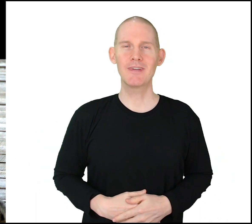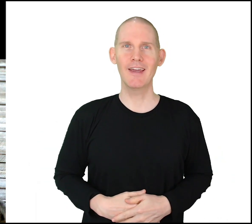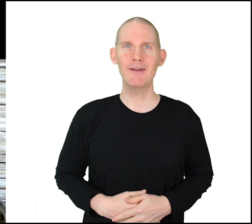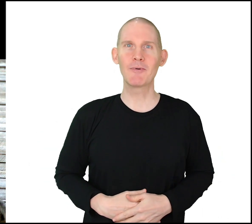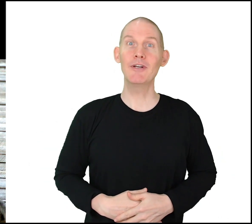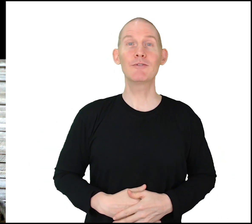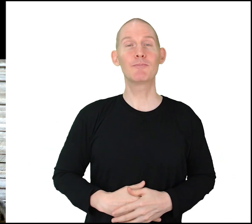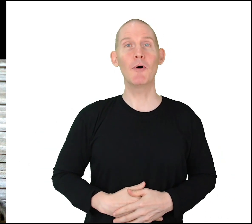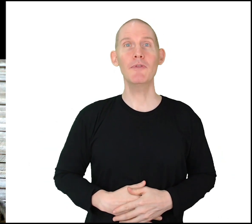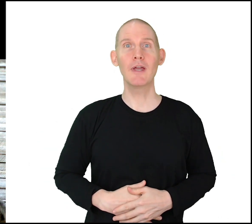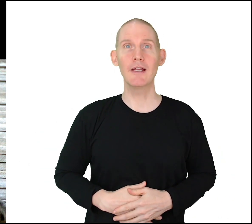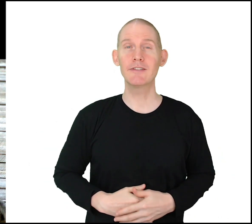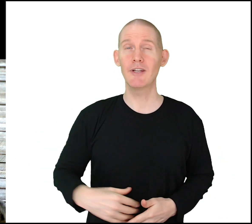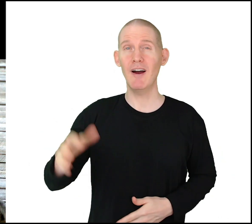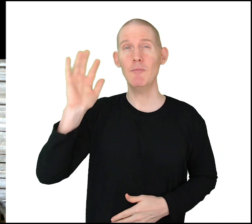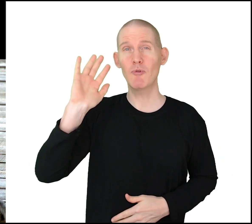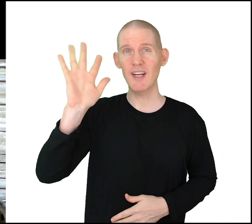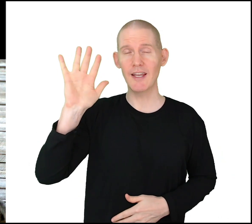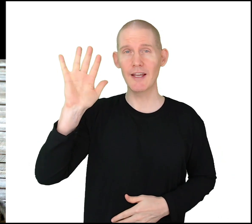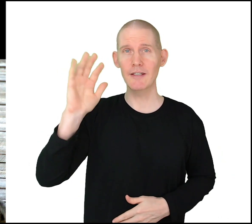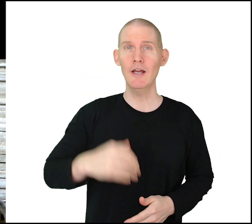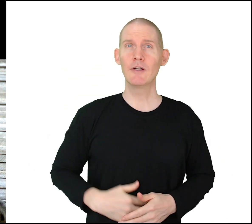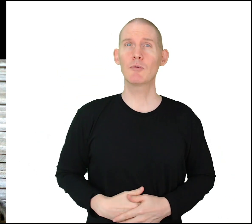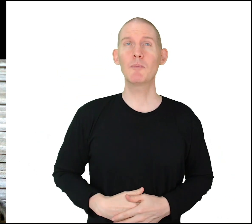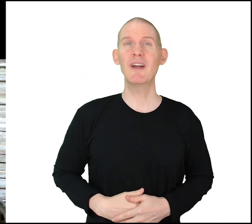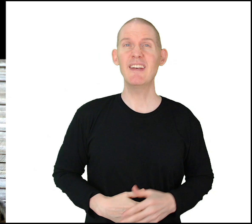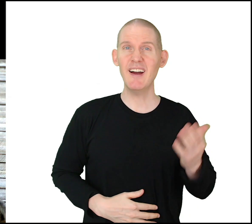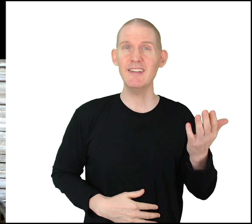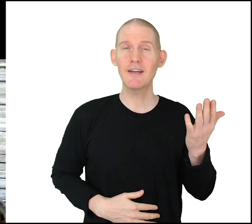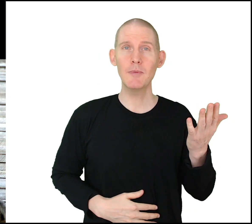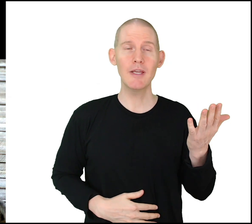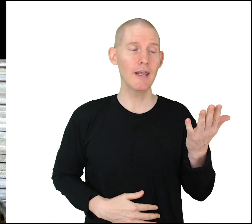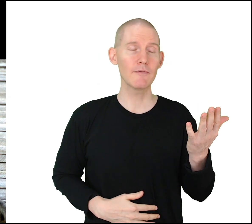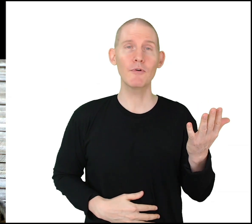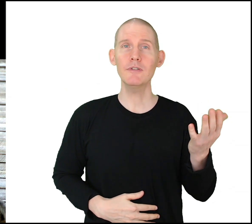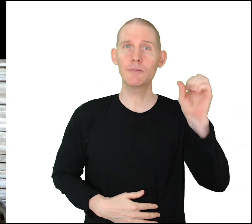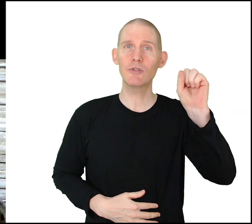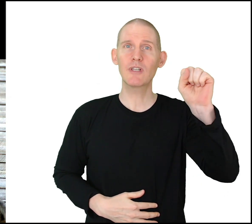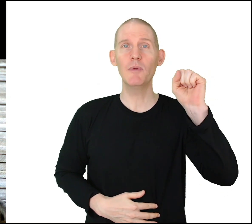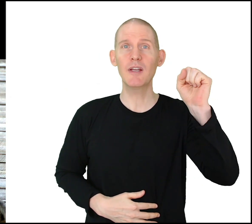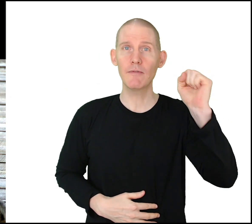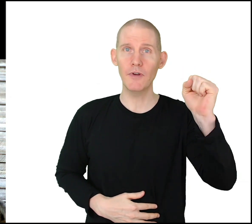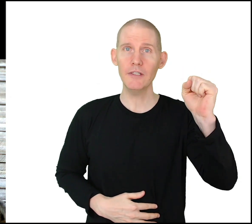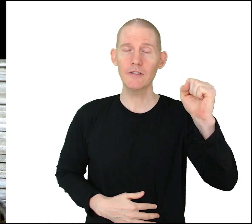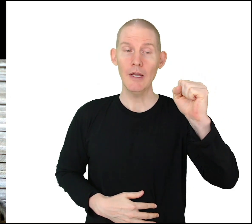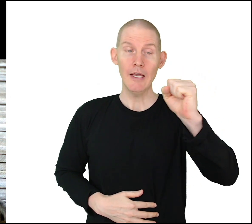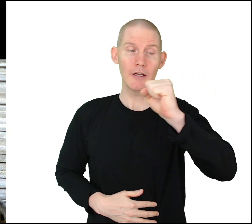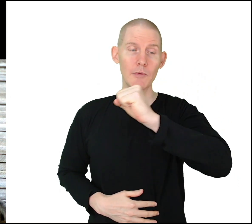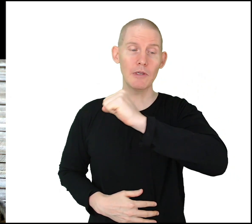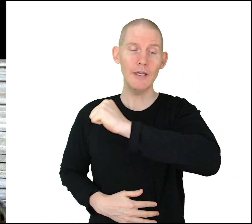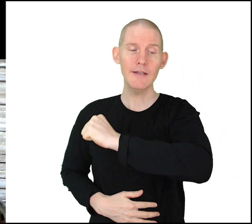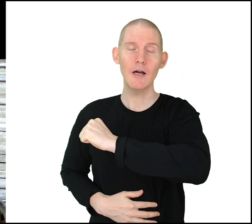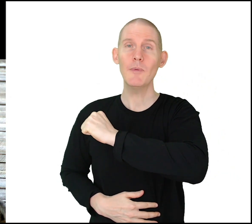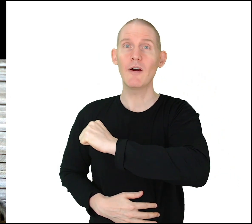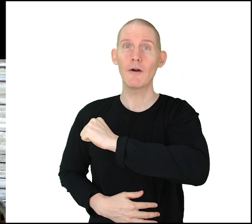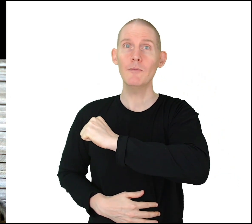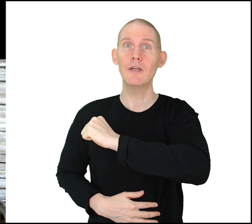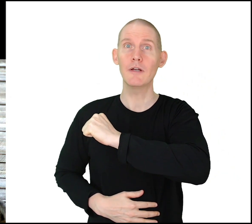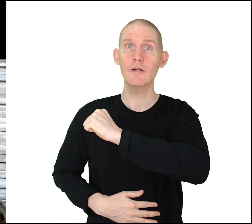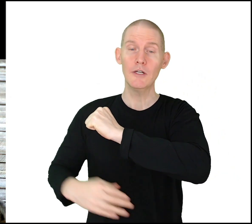Okay, we're going to use both hands. Now I'm right-handed, so with my non-dominant hand, first I'm just going to make a fist. Now I'm going to lay down my arm here so